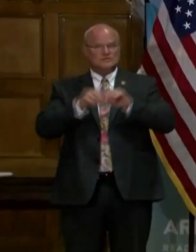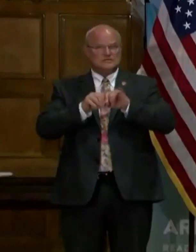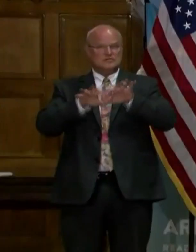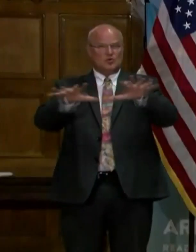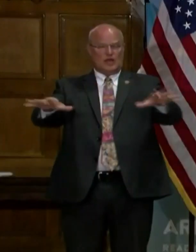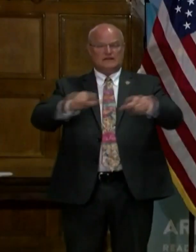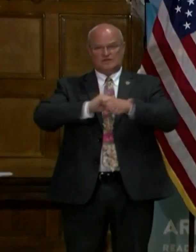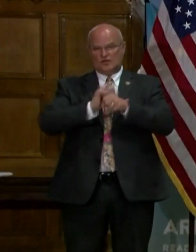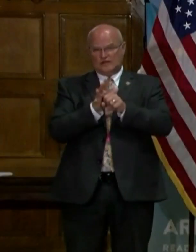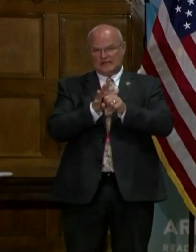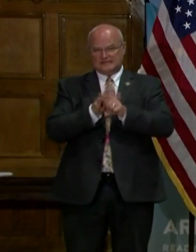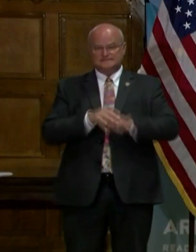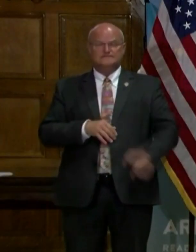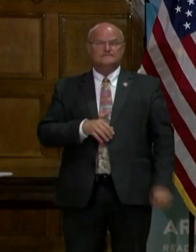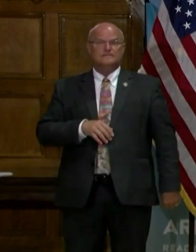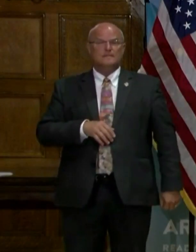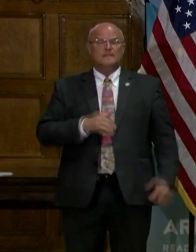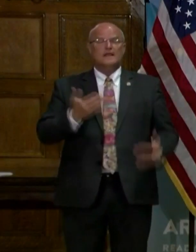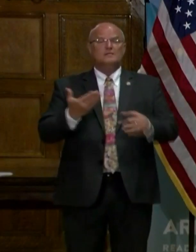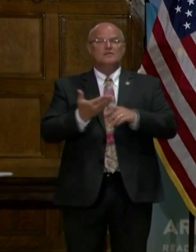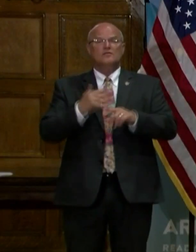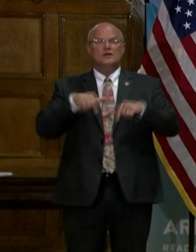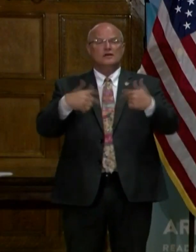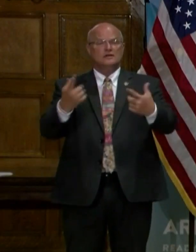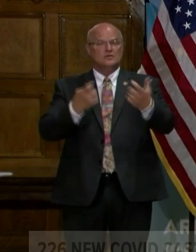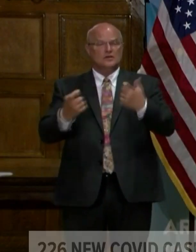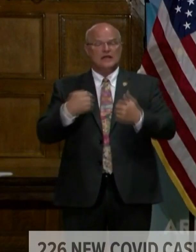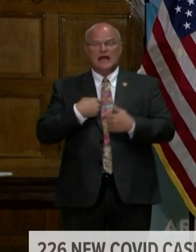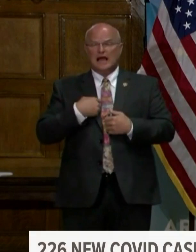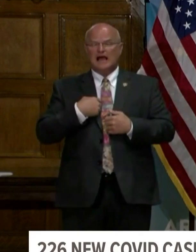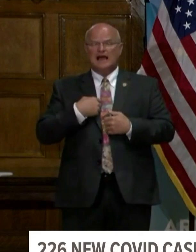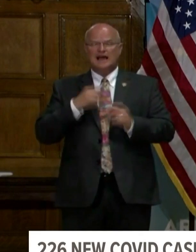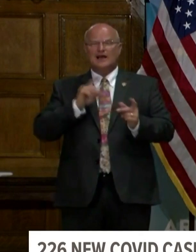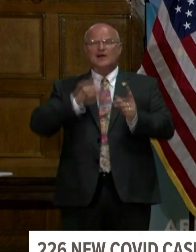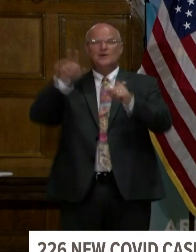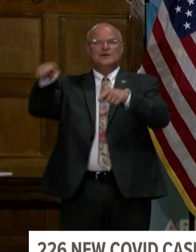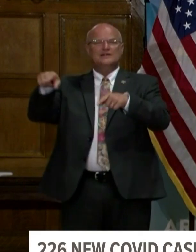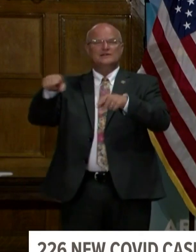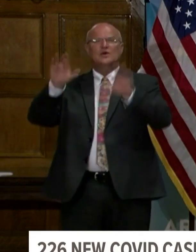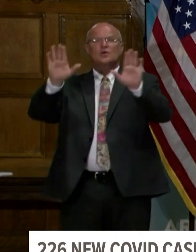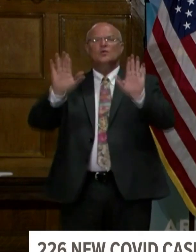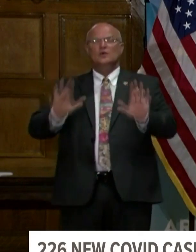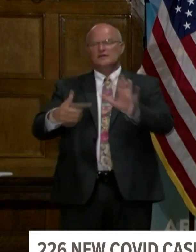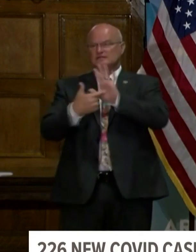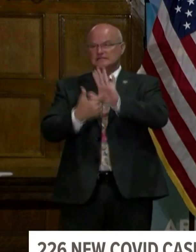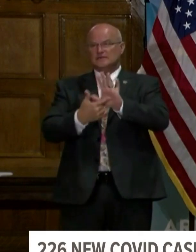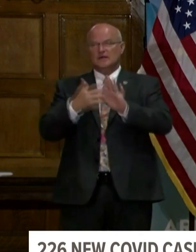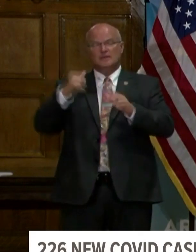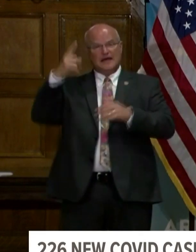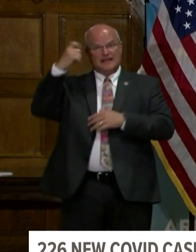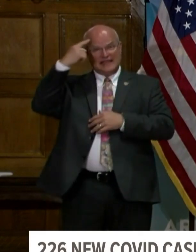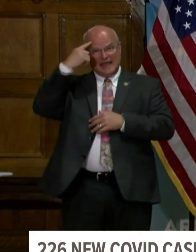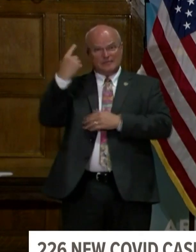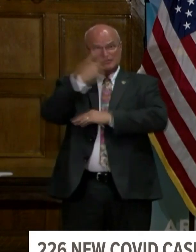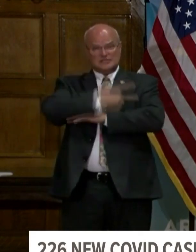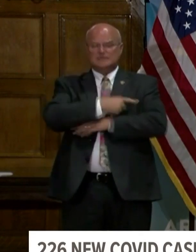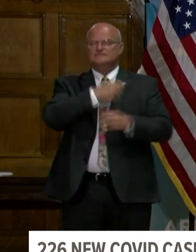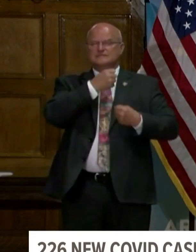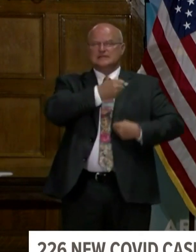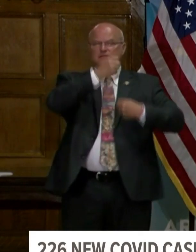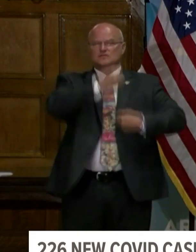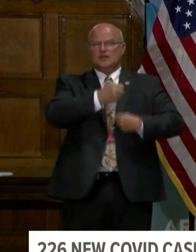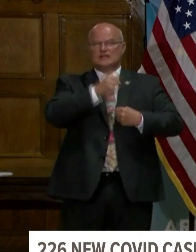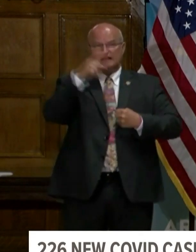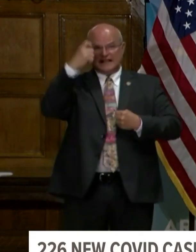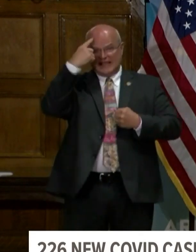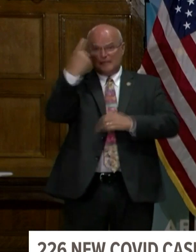spread of COVID. And before I turn over questions, I'll just tell you I went out to a wonderful demonstration by the Capitol today,